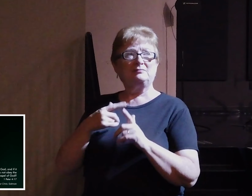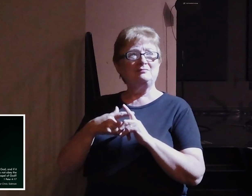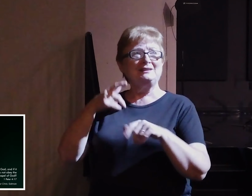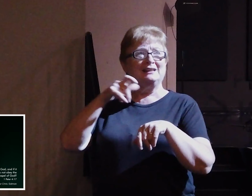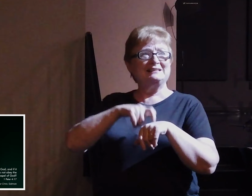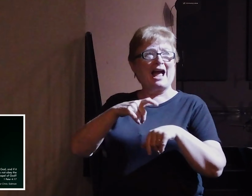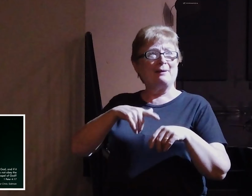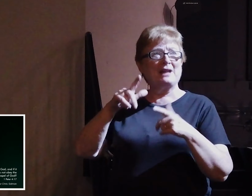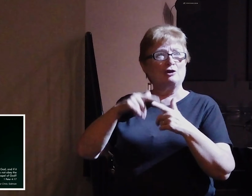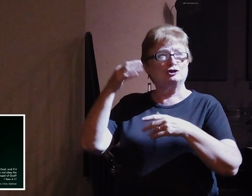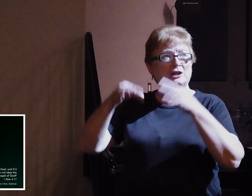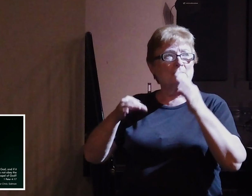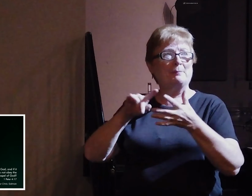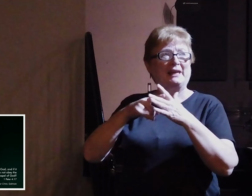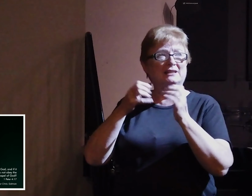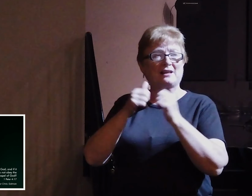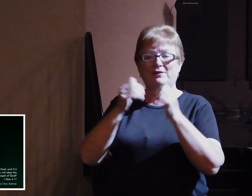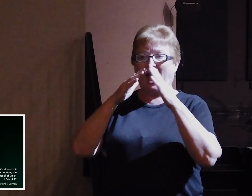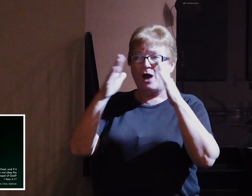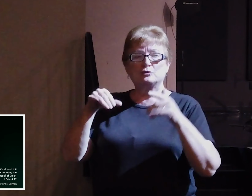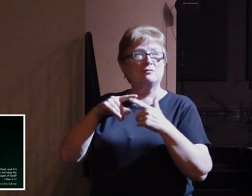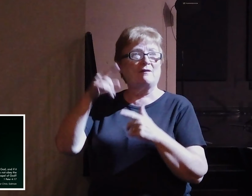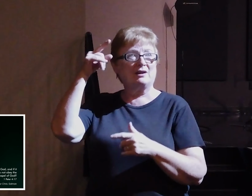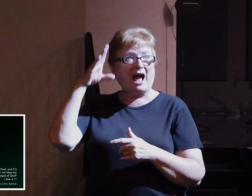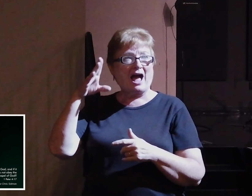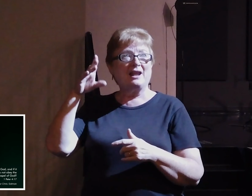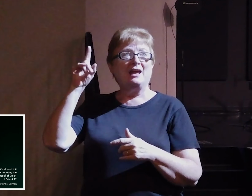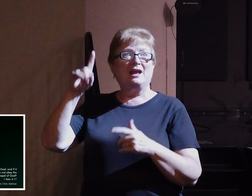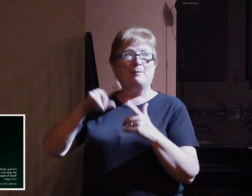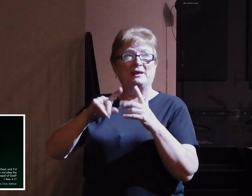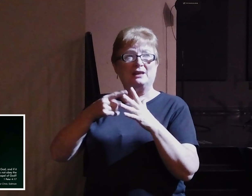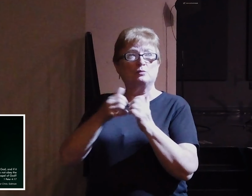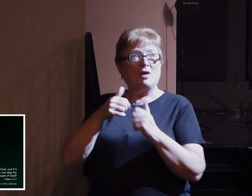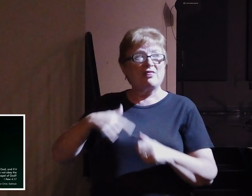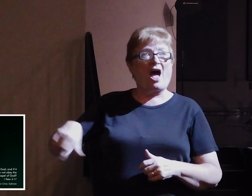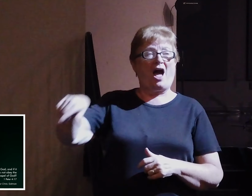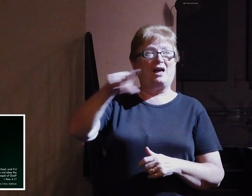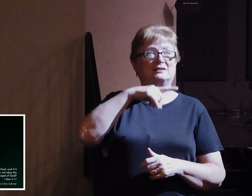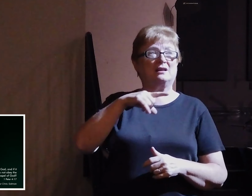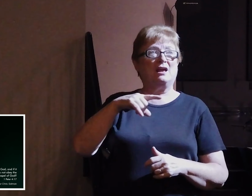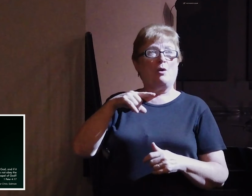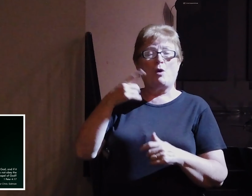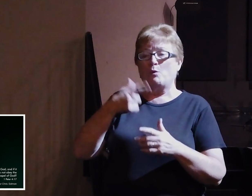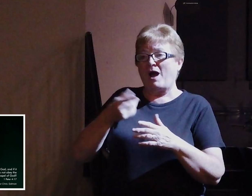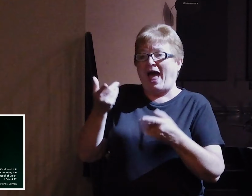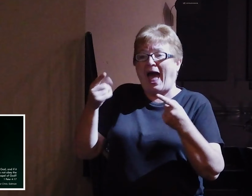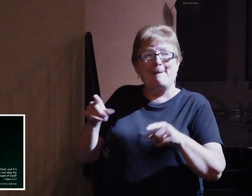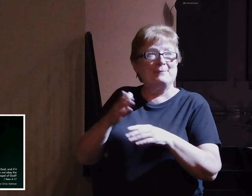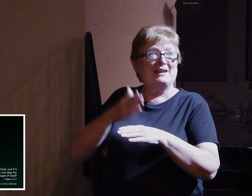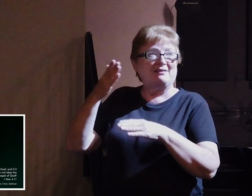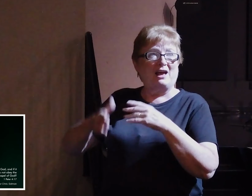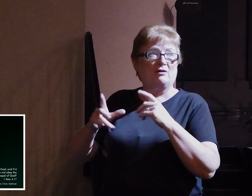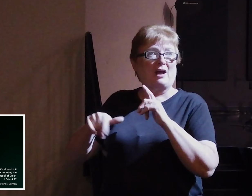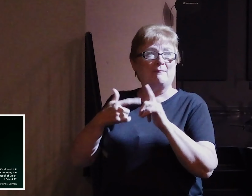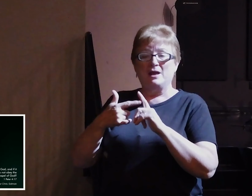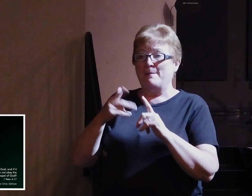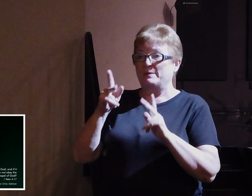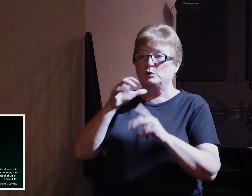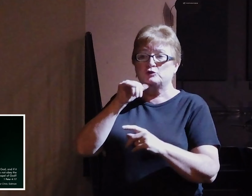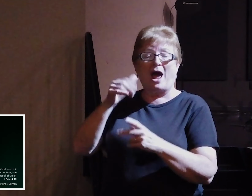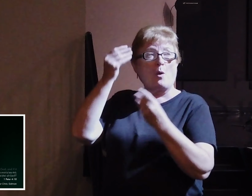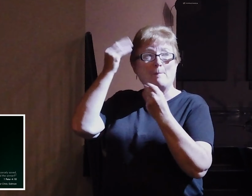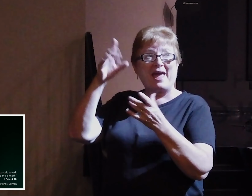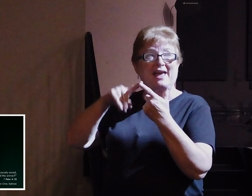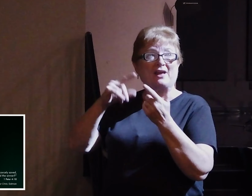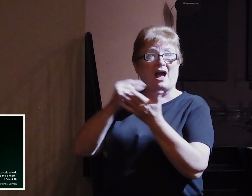of God. And if it begins with us, what will be the outcome for those who do not obey the gospel of God? And if